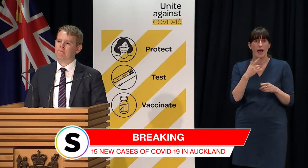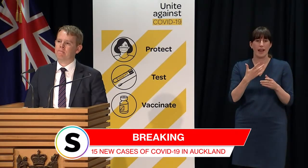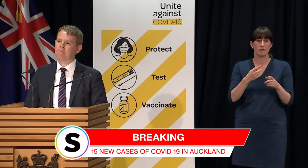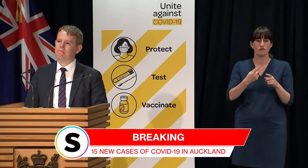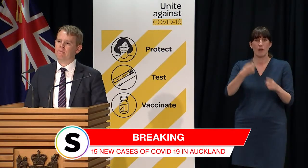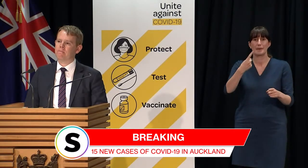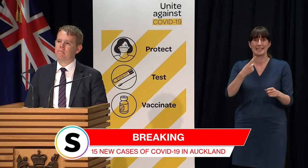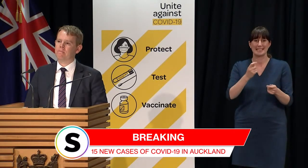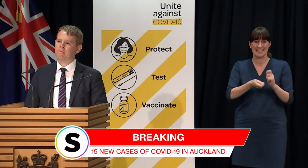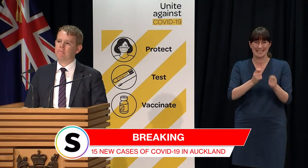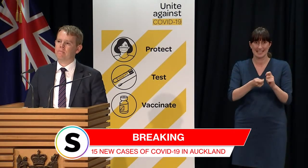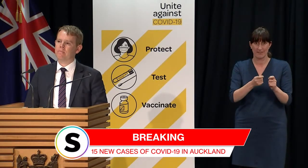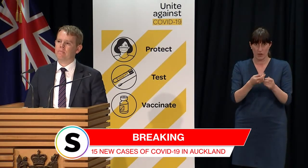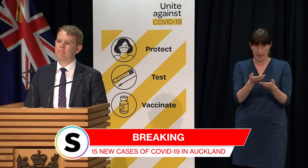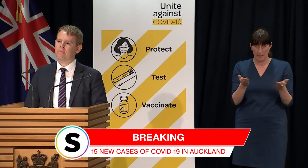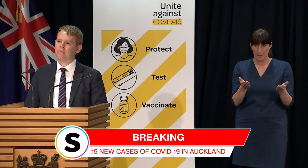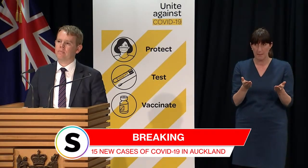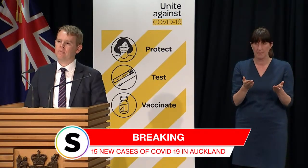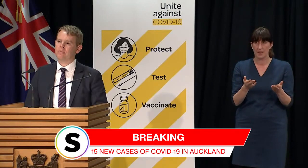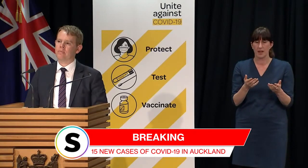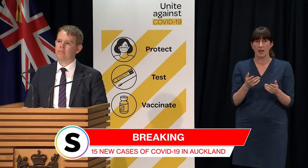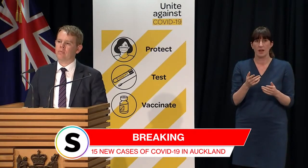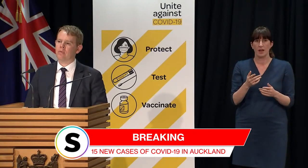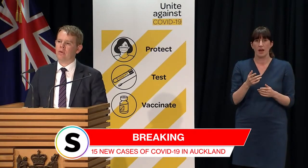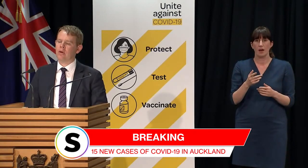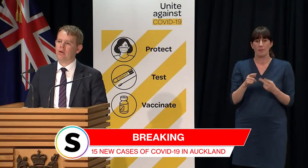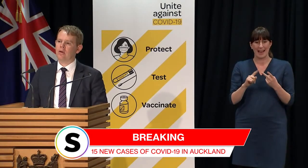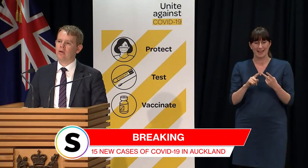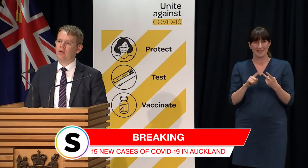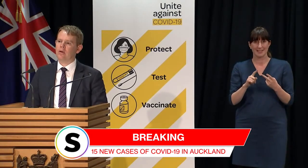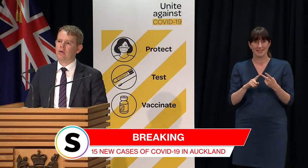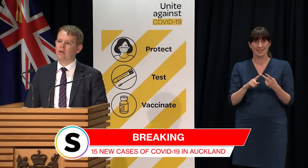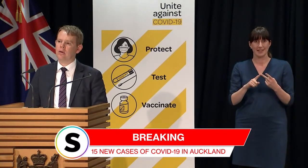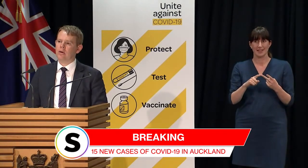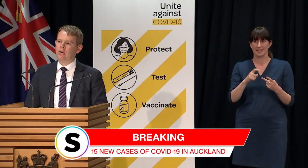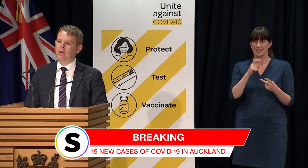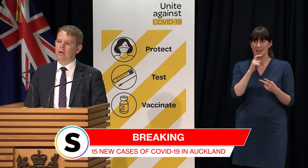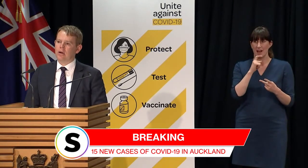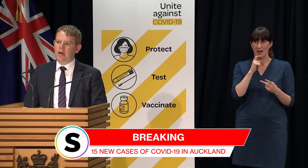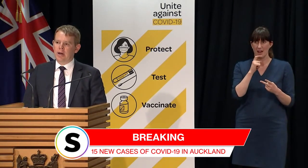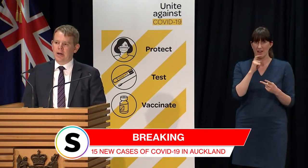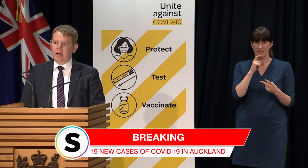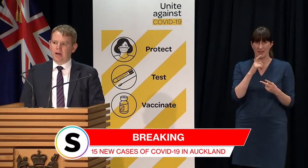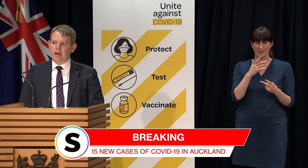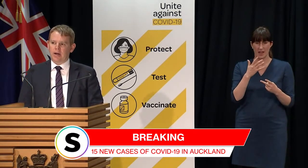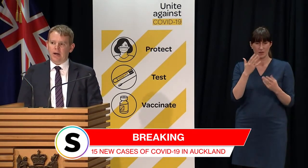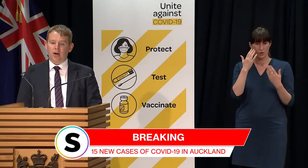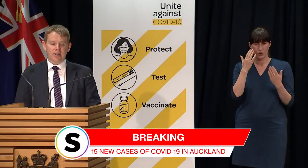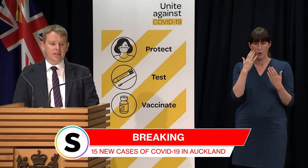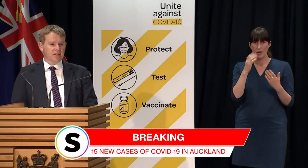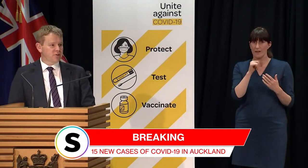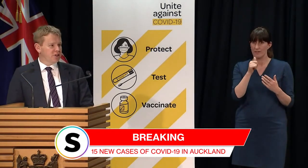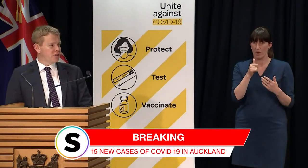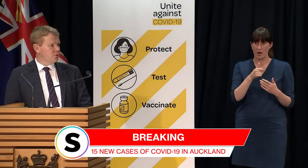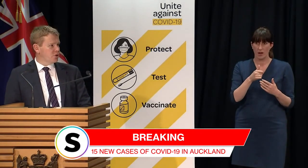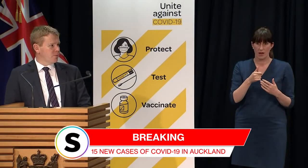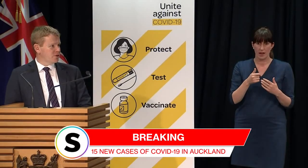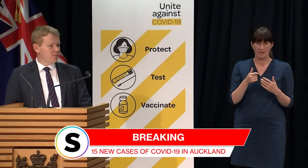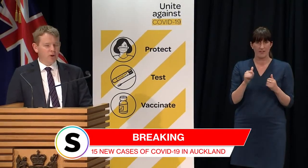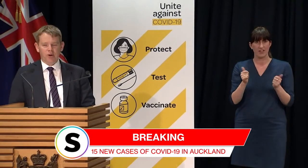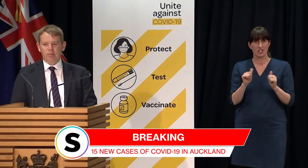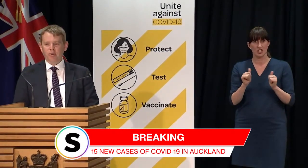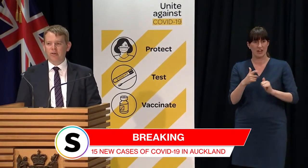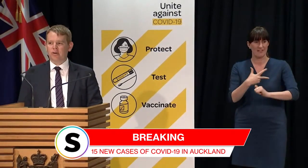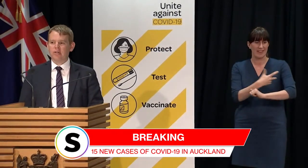they won't know how many staff have been vaccinated until October. It was meant to be August. What's the hold up with that information? I'll ask the Director General to